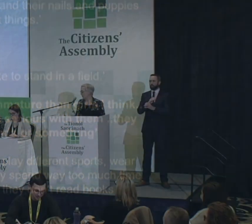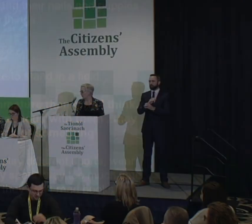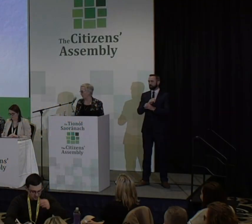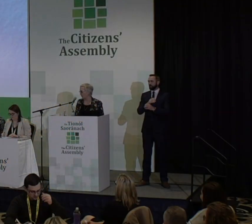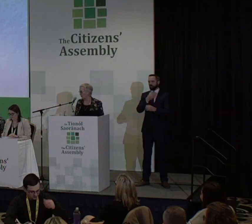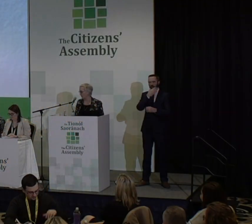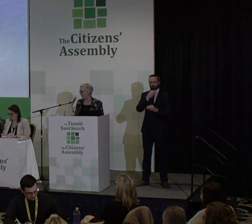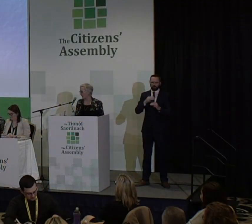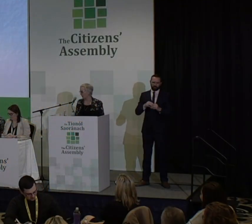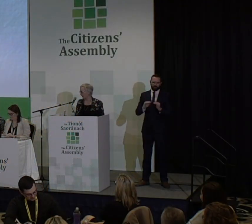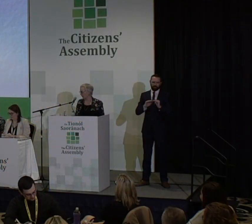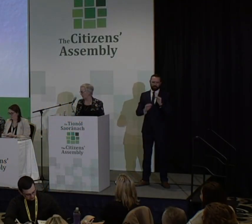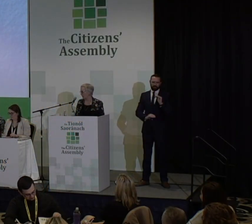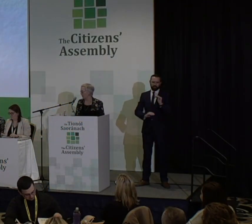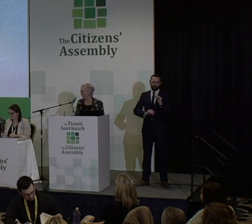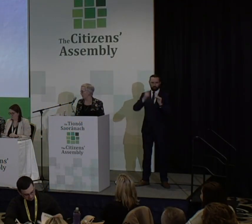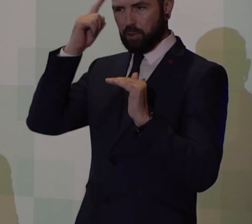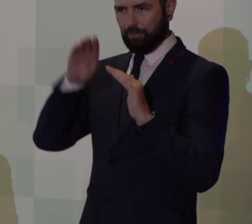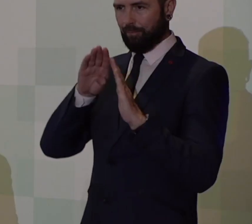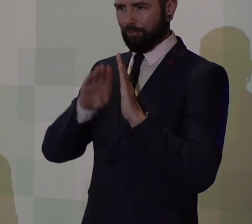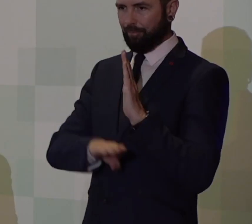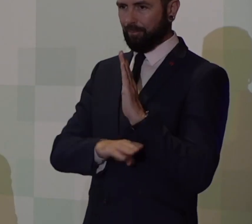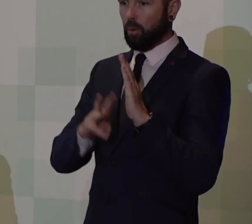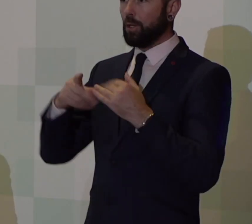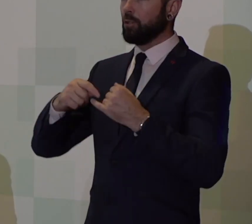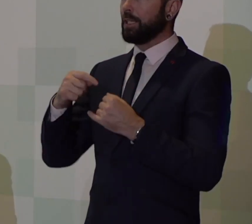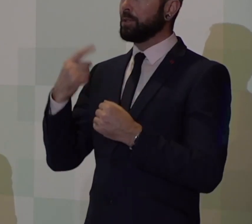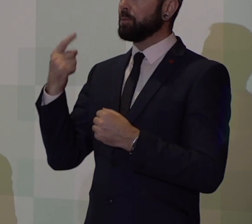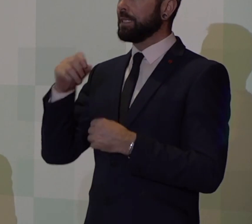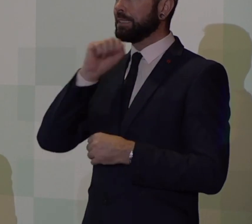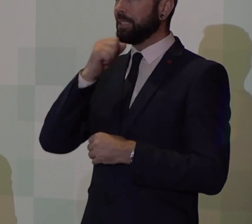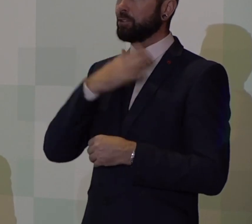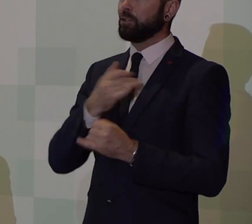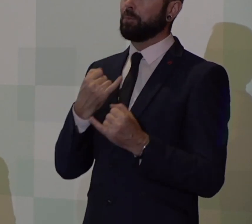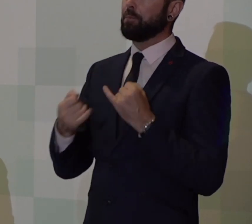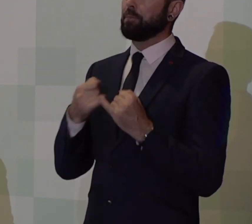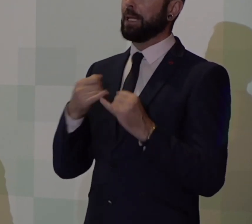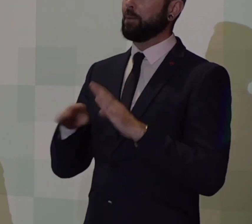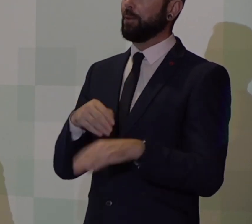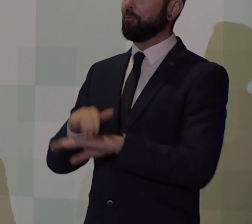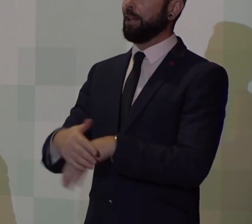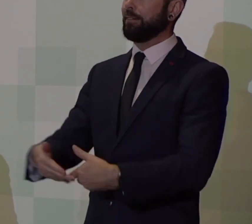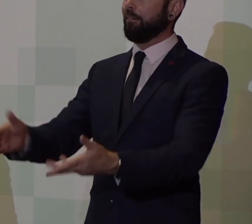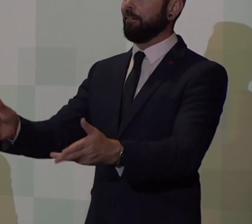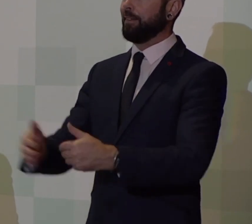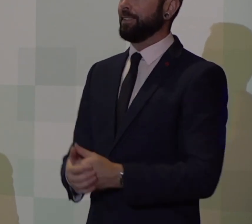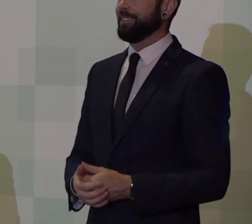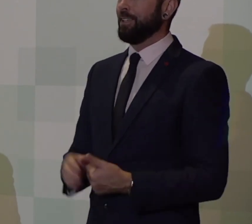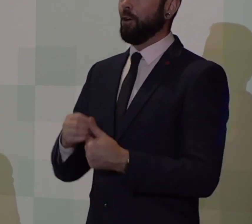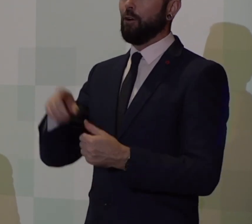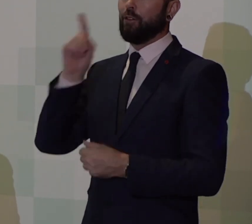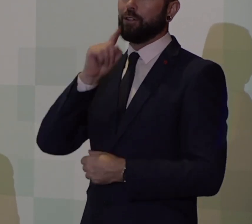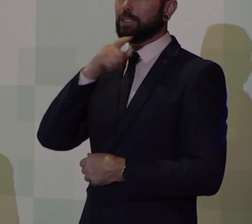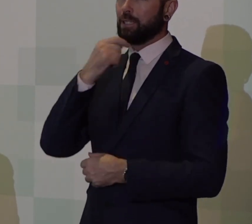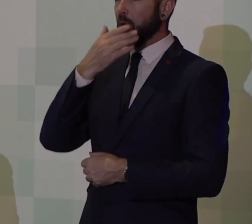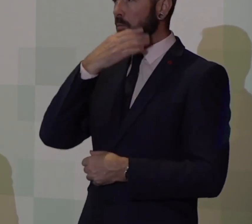are much more immature than girls, I think. They just, when you try to be serious with them, they just go and mess with their friends or something. Another girl,